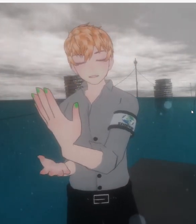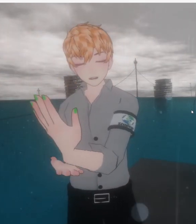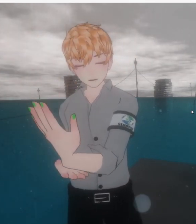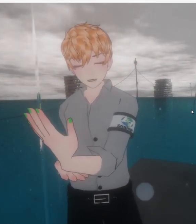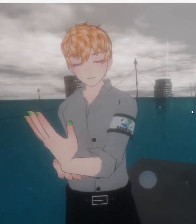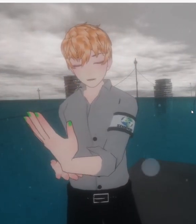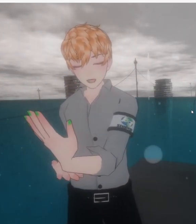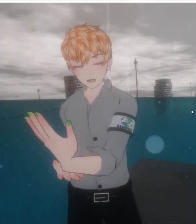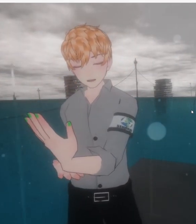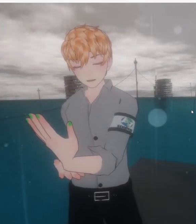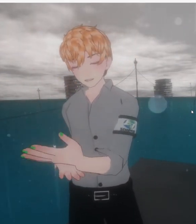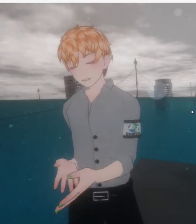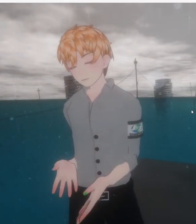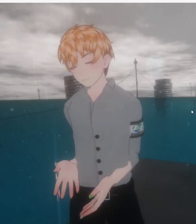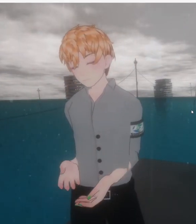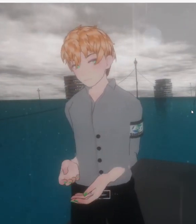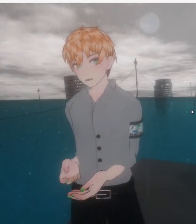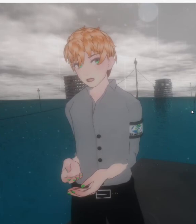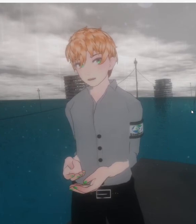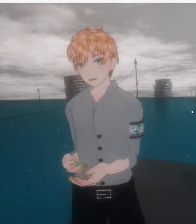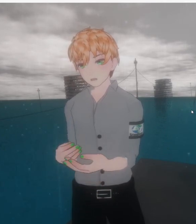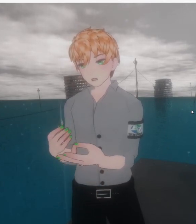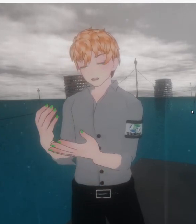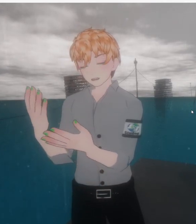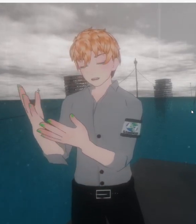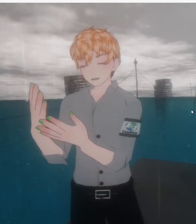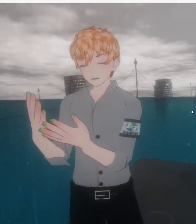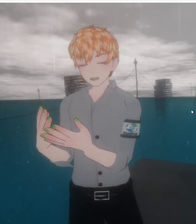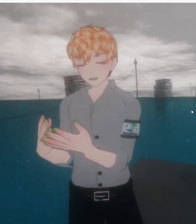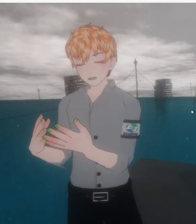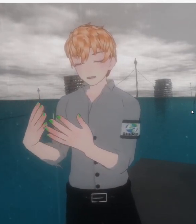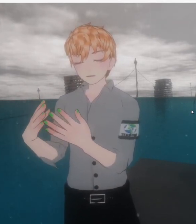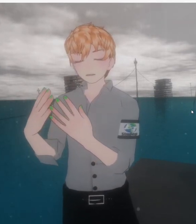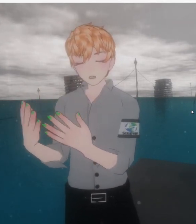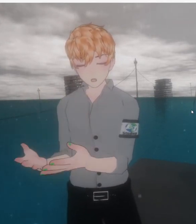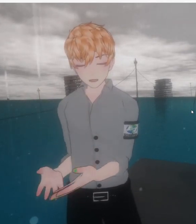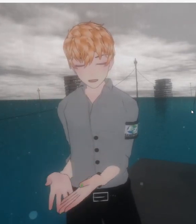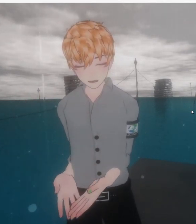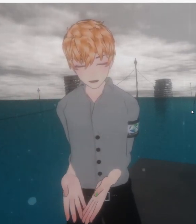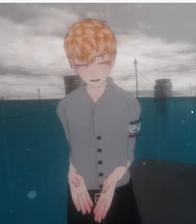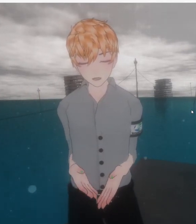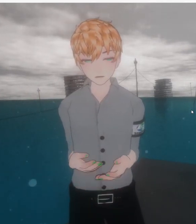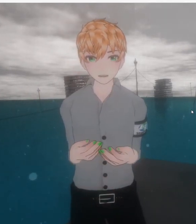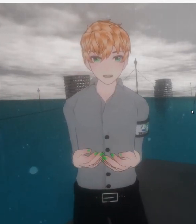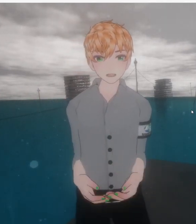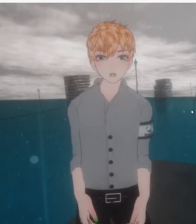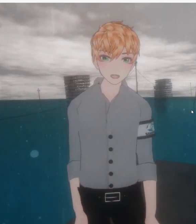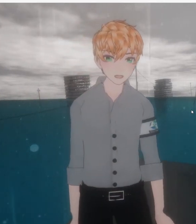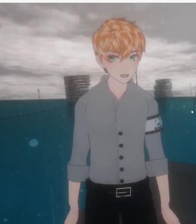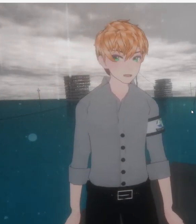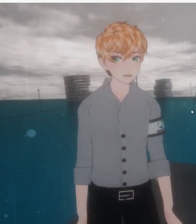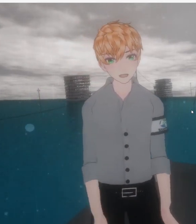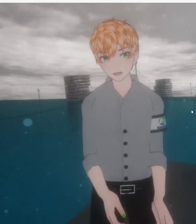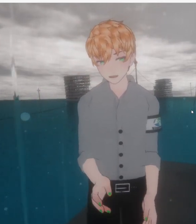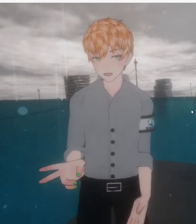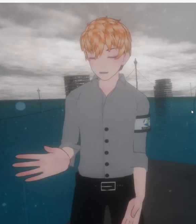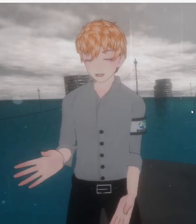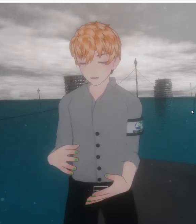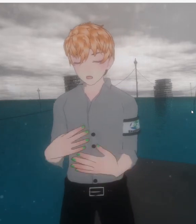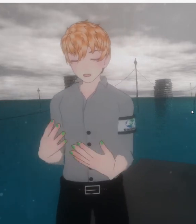of problems when, like, moving to a new place. And I do have a lot of anxiety about that as well. That's another